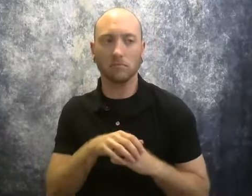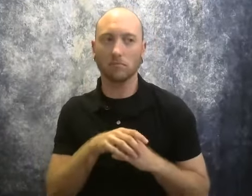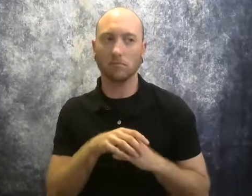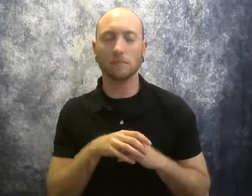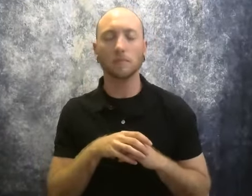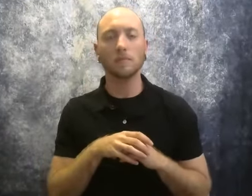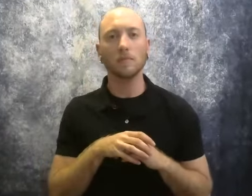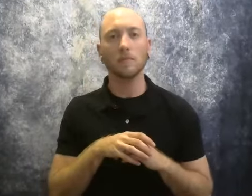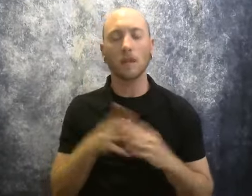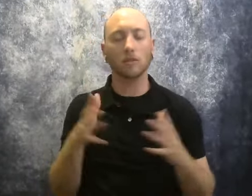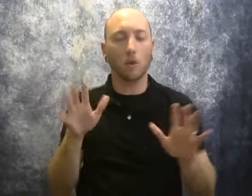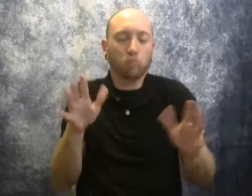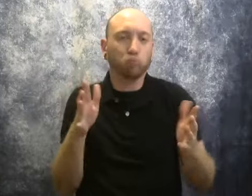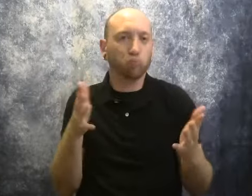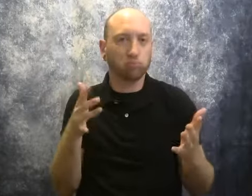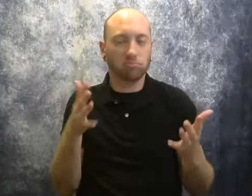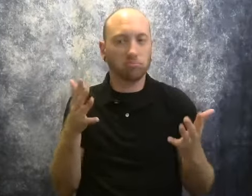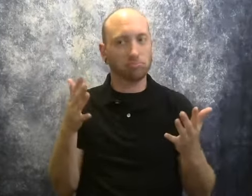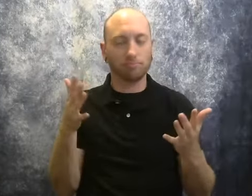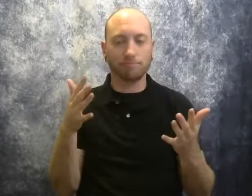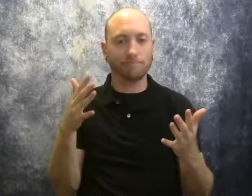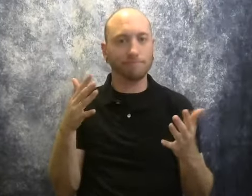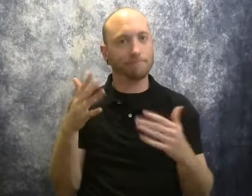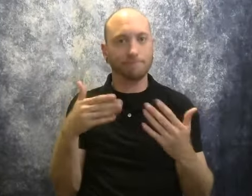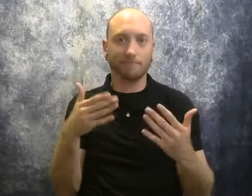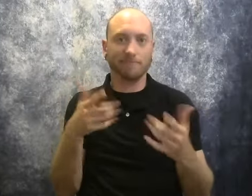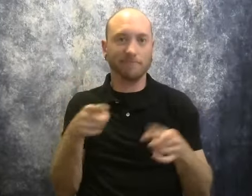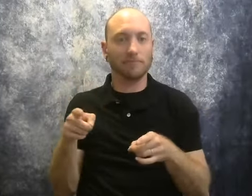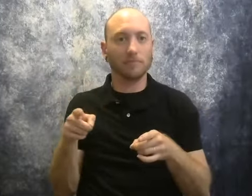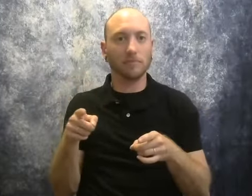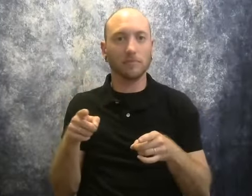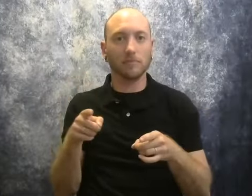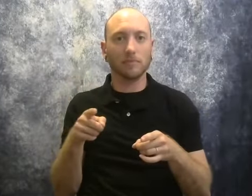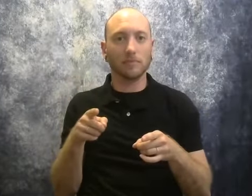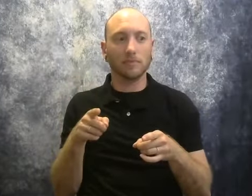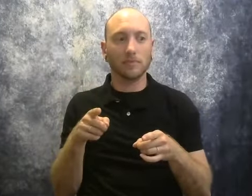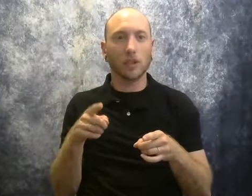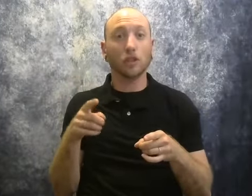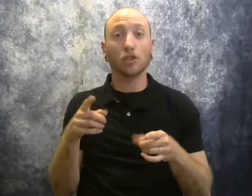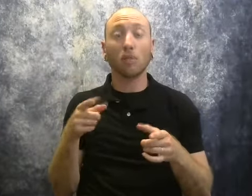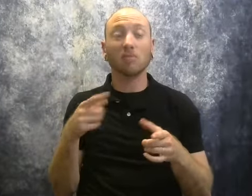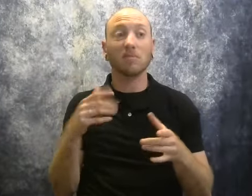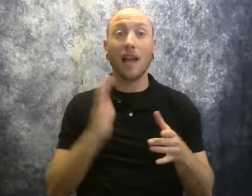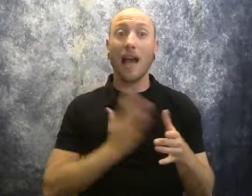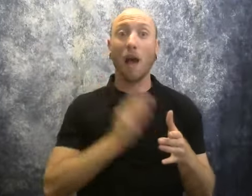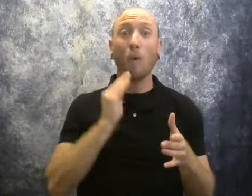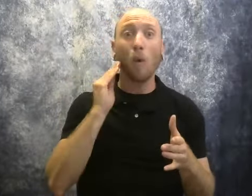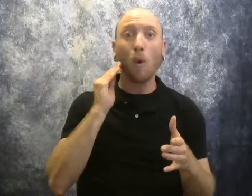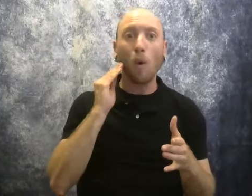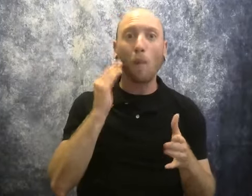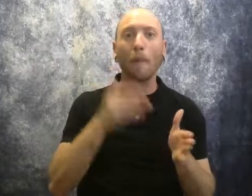And that was what it was. We ended up with having a whole lot of